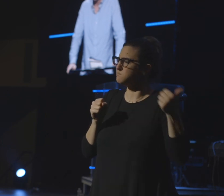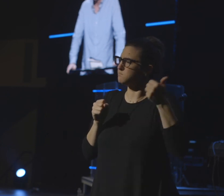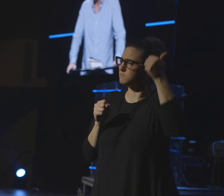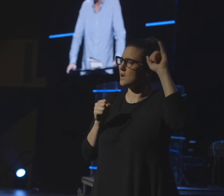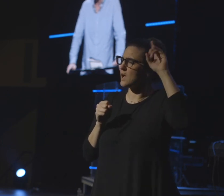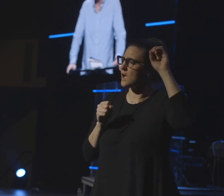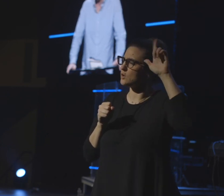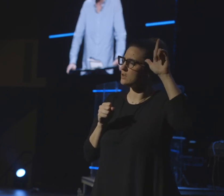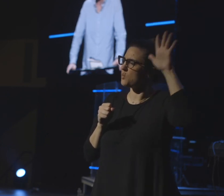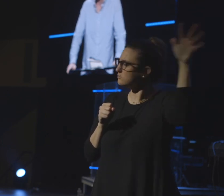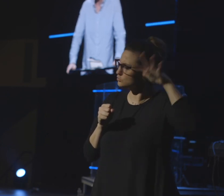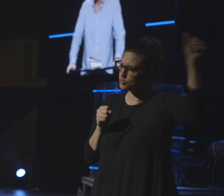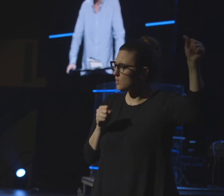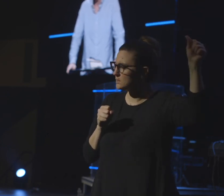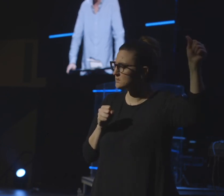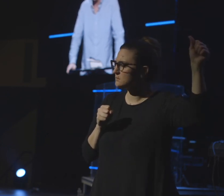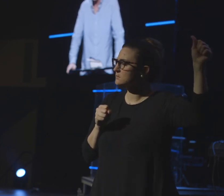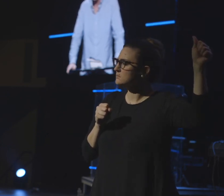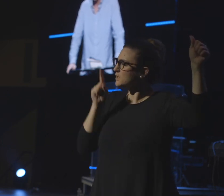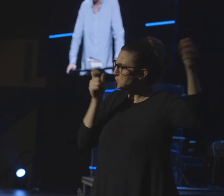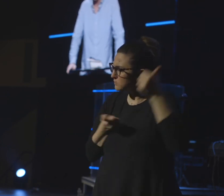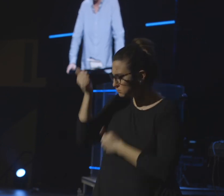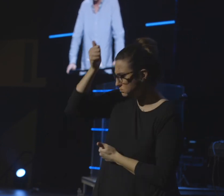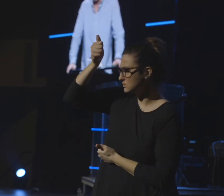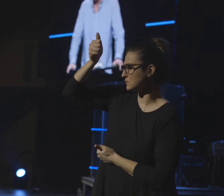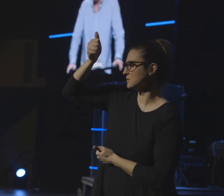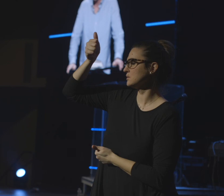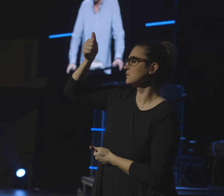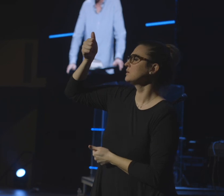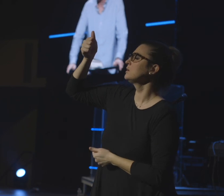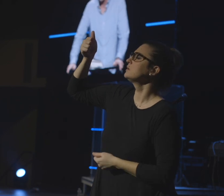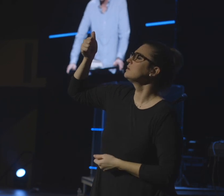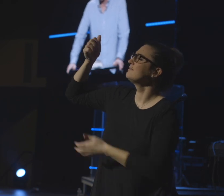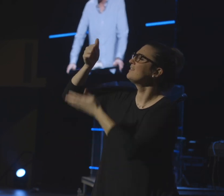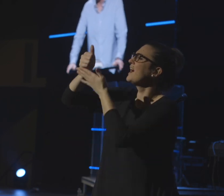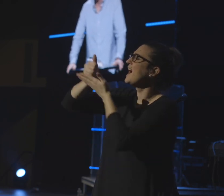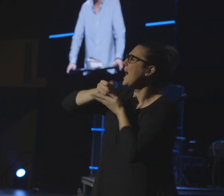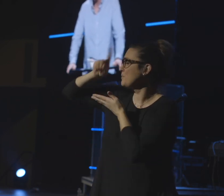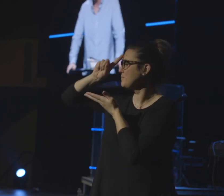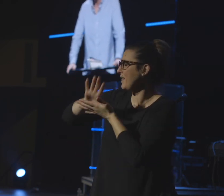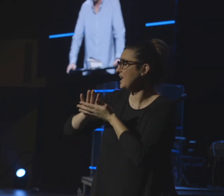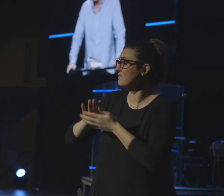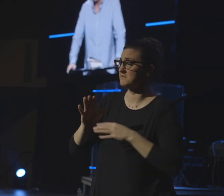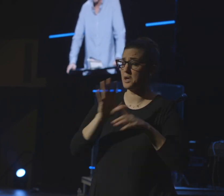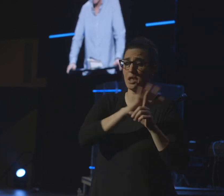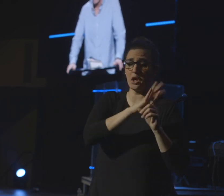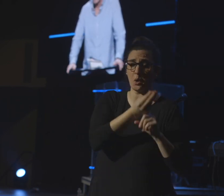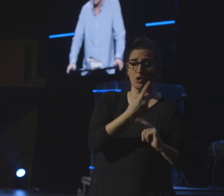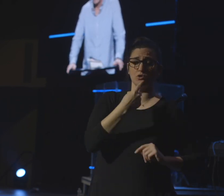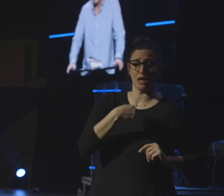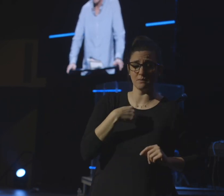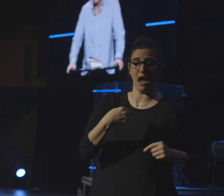Lord, that I might begin to believe that I am not who I think I am, but who you say